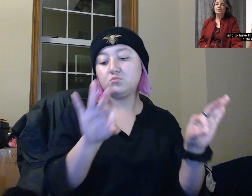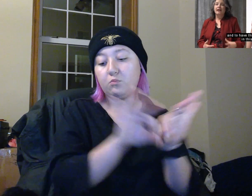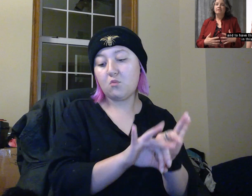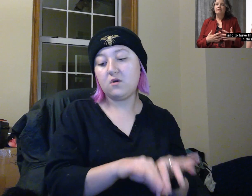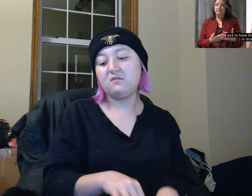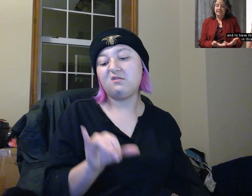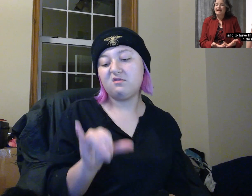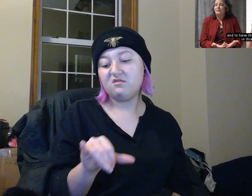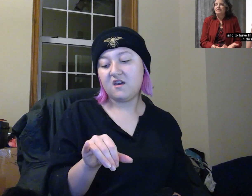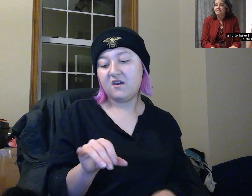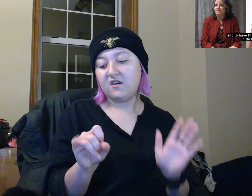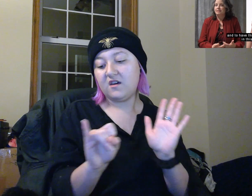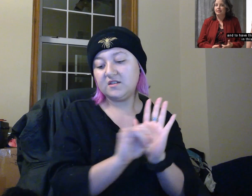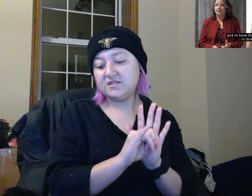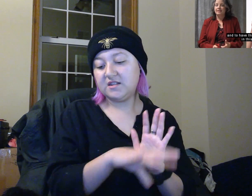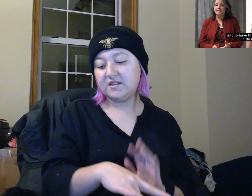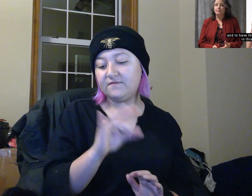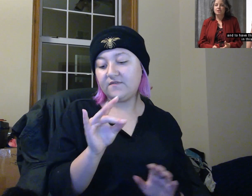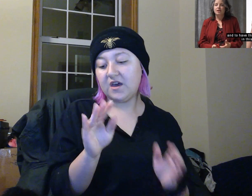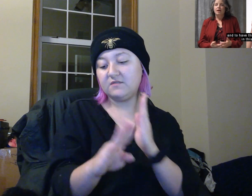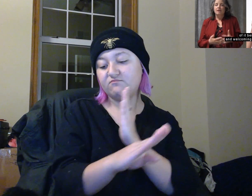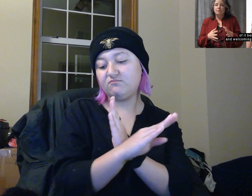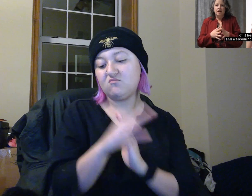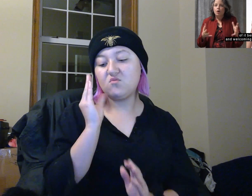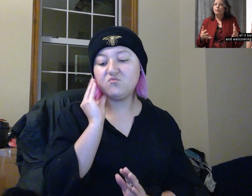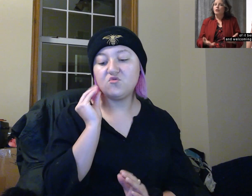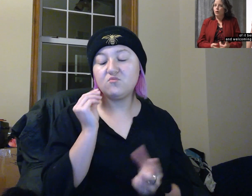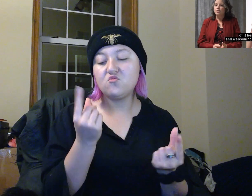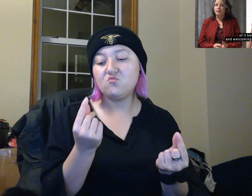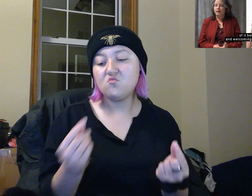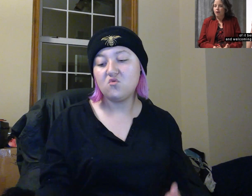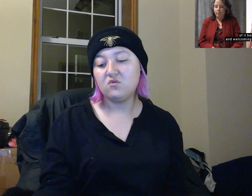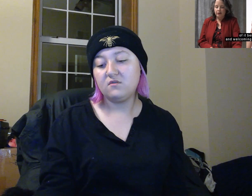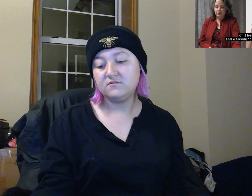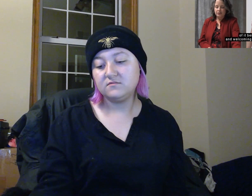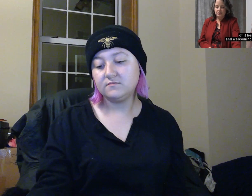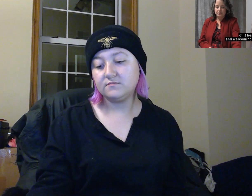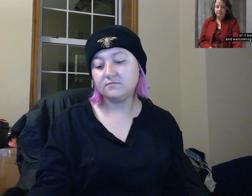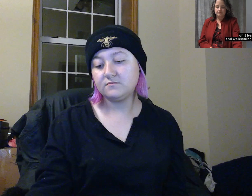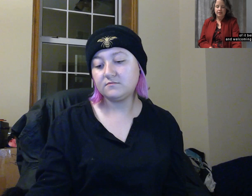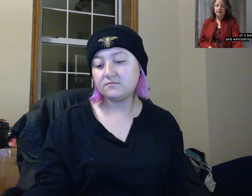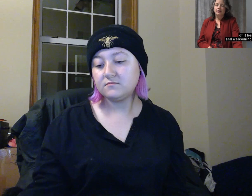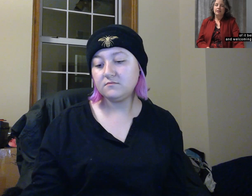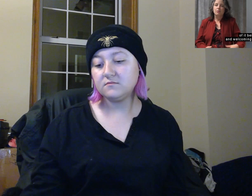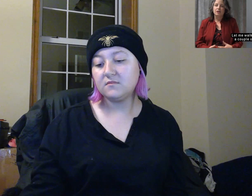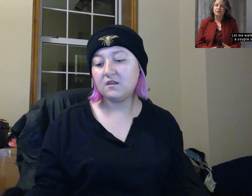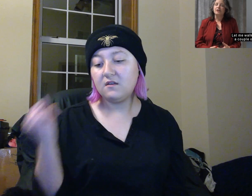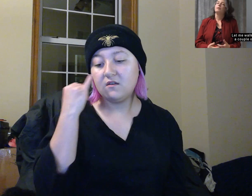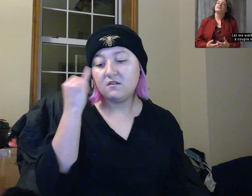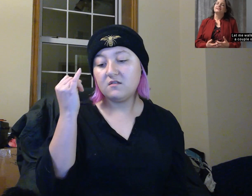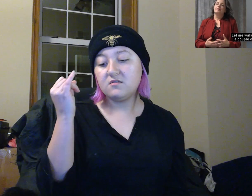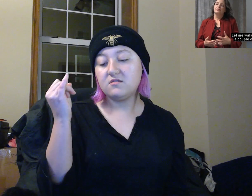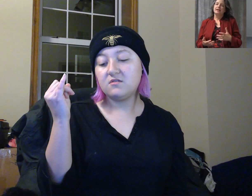And to have this kind of a feel in this image of it being open and welcoming and no barriers. Let me walk you